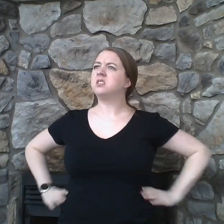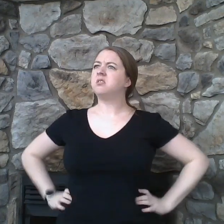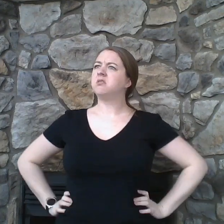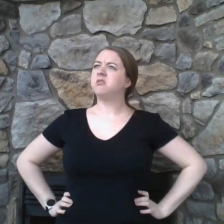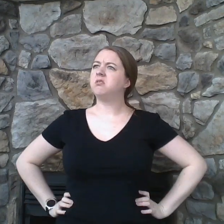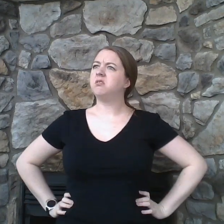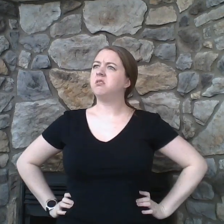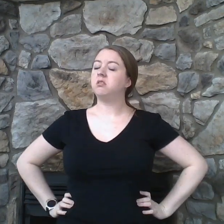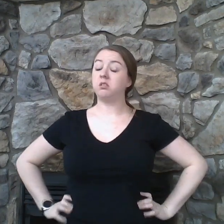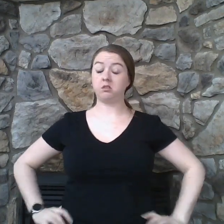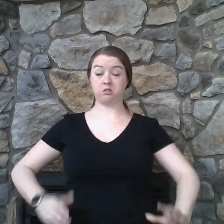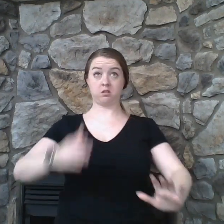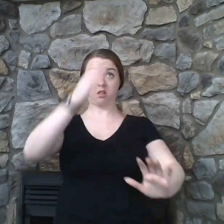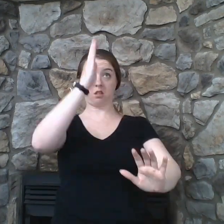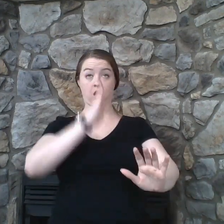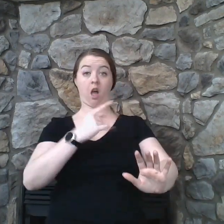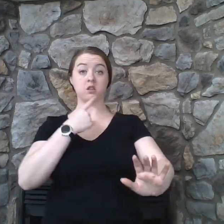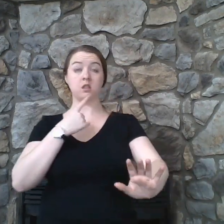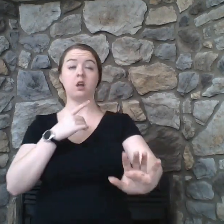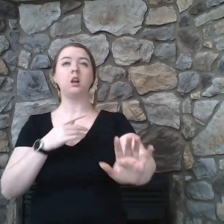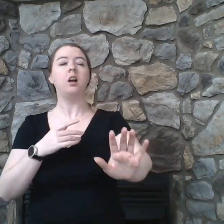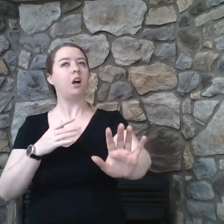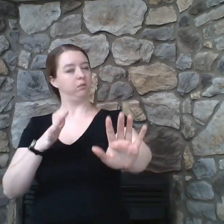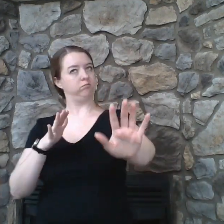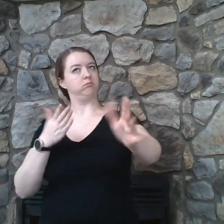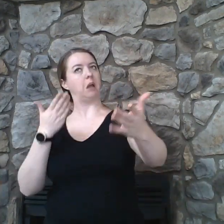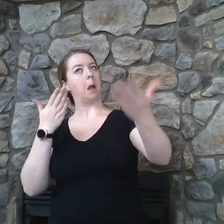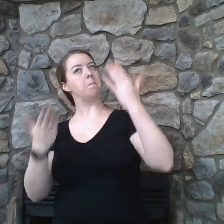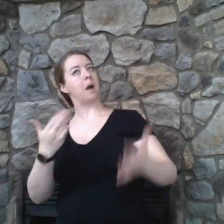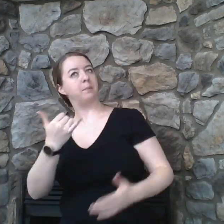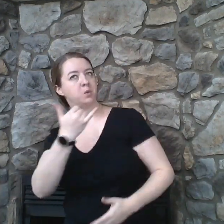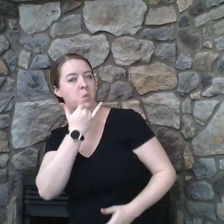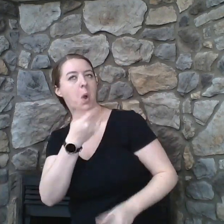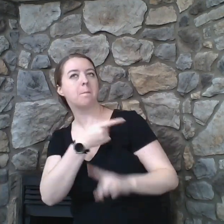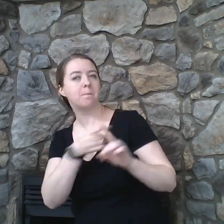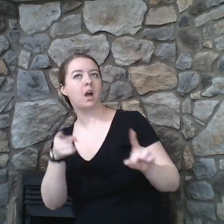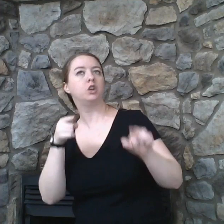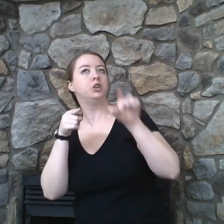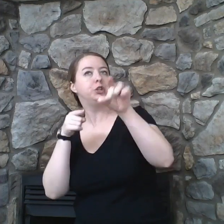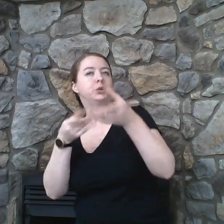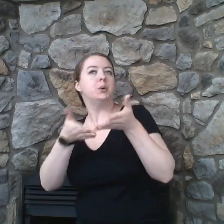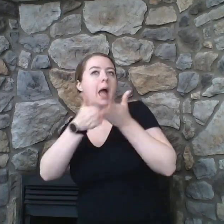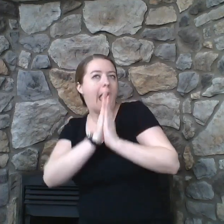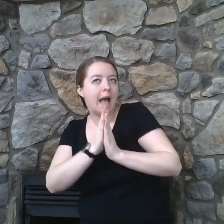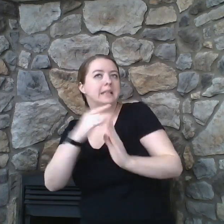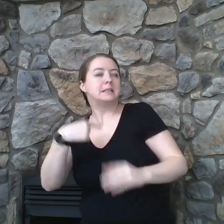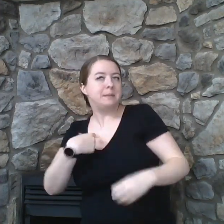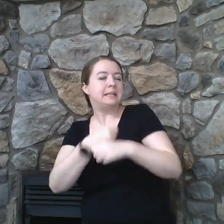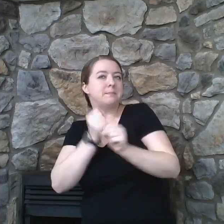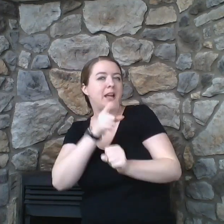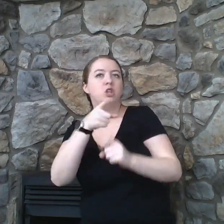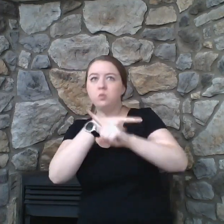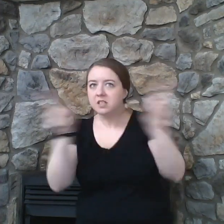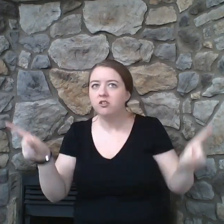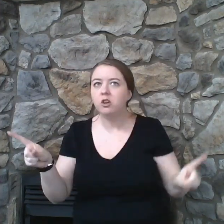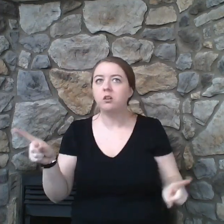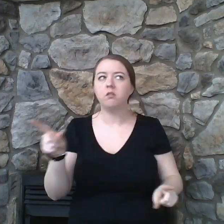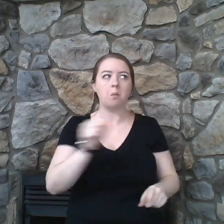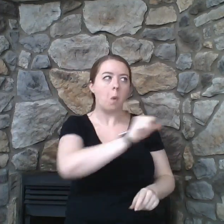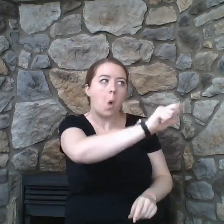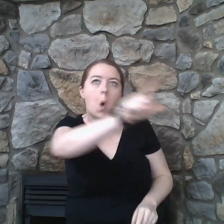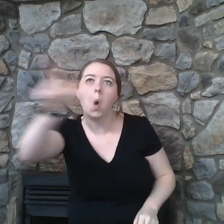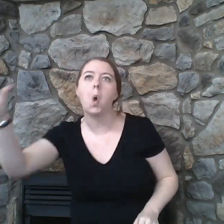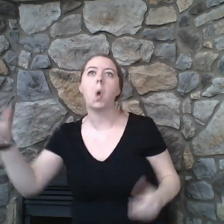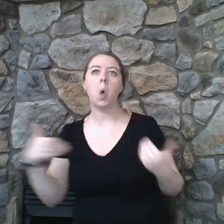legs." Then said Kong, "Perhaps I'm mistaken, but didn't you ask me to make you different from all